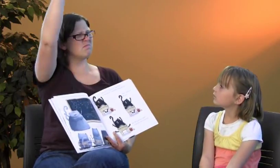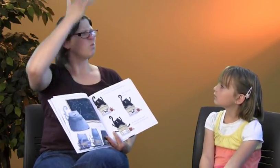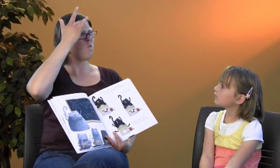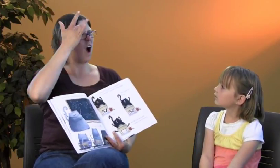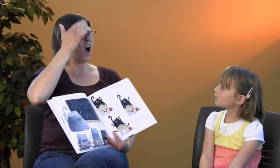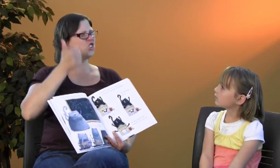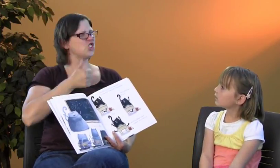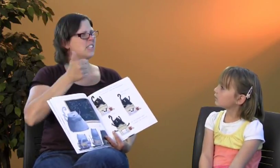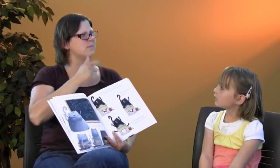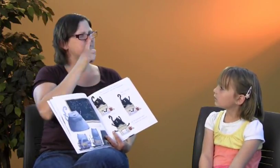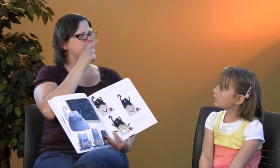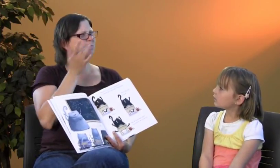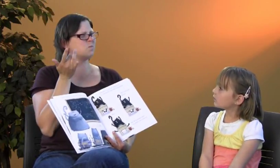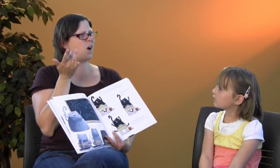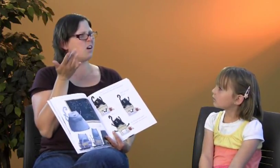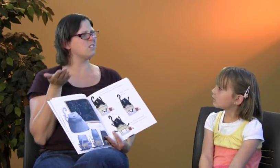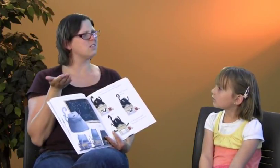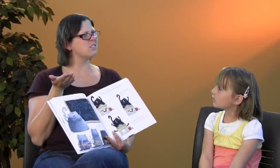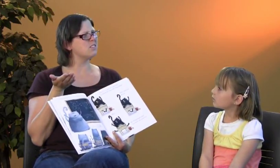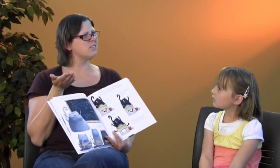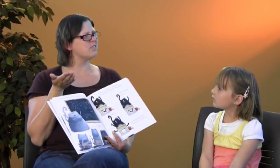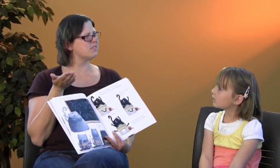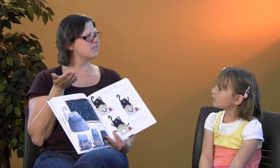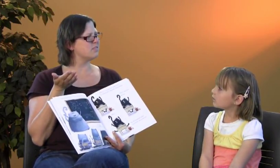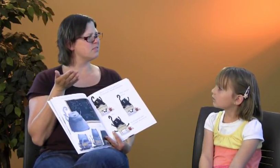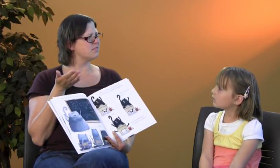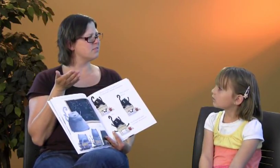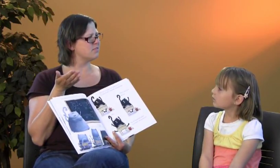Splat asks, why do cats chase mice? Why?